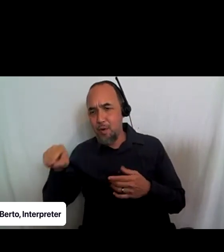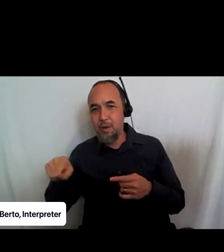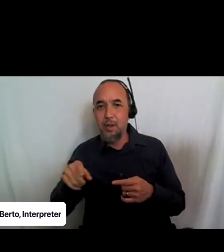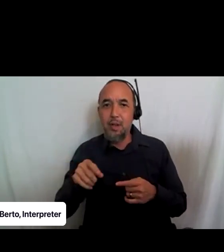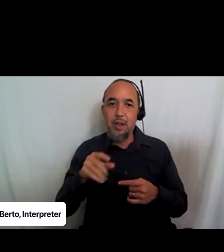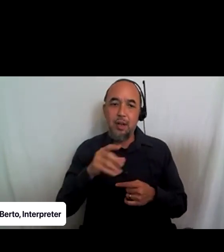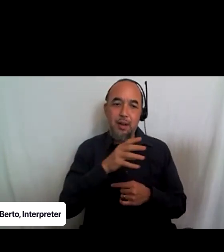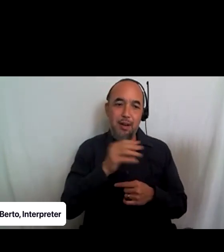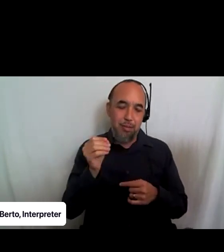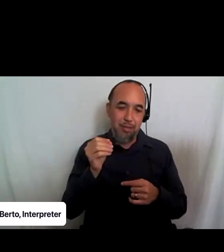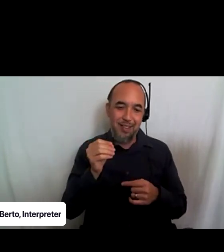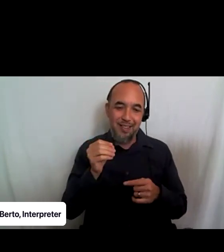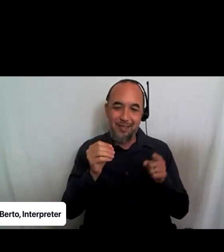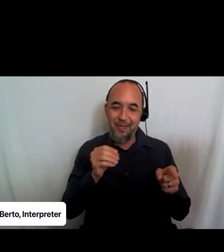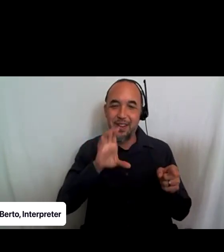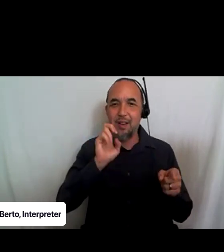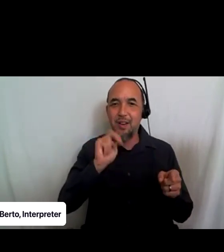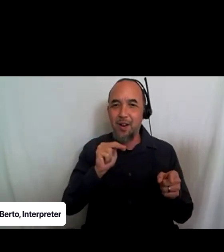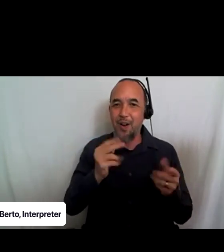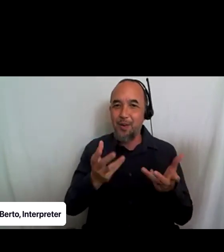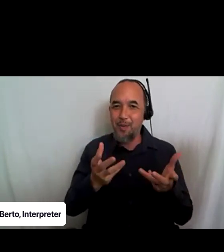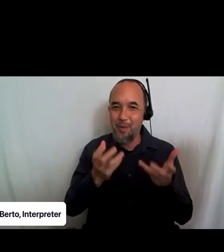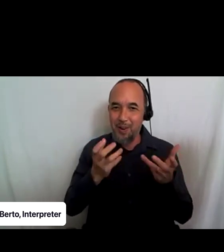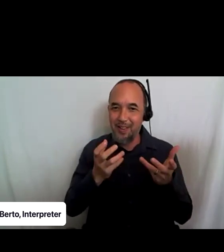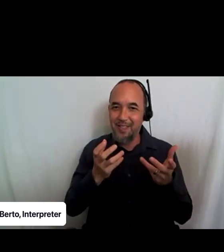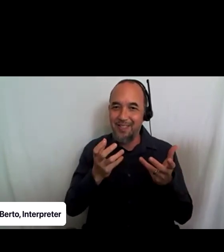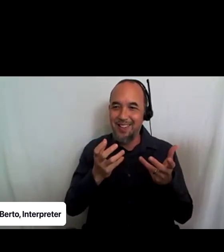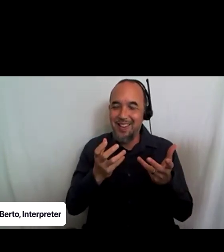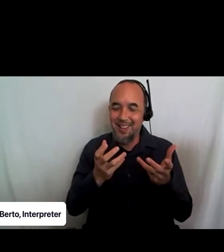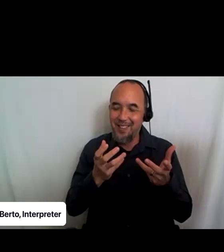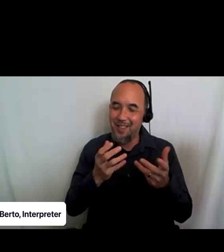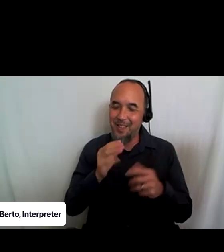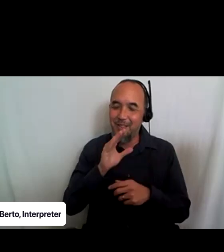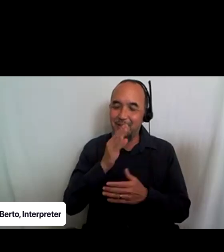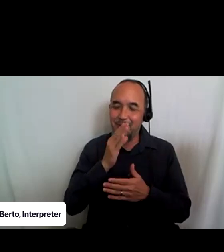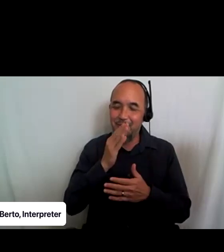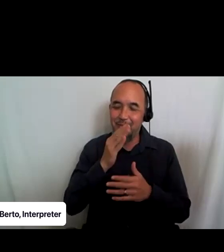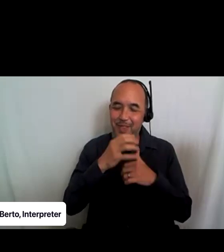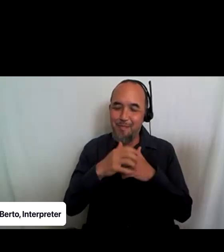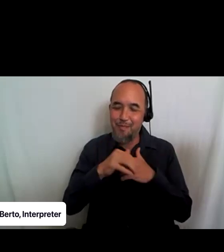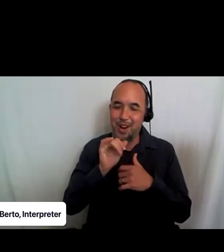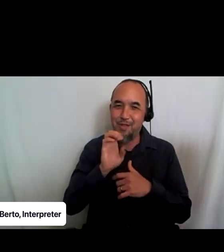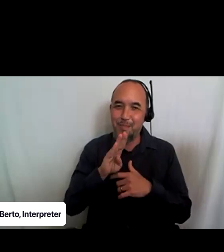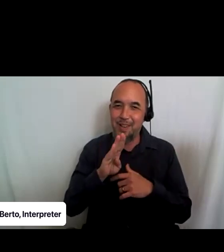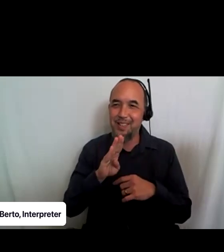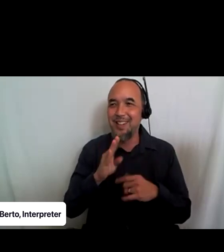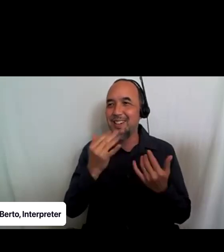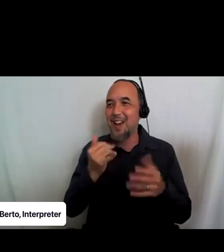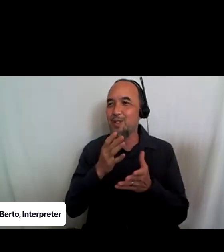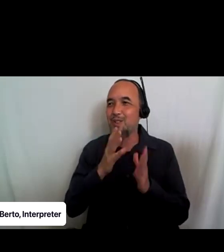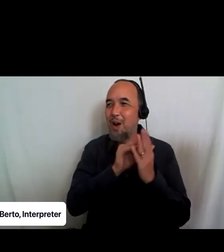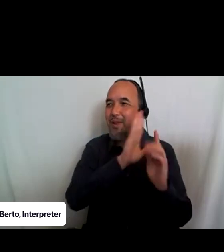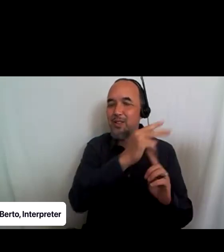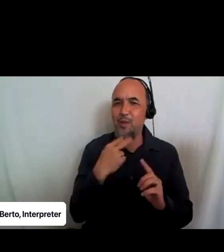much? What'd you put in it?" And that's not Con. Sorry. That's absolutely delicious, Samba. What'd you put in